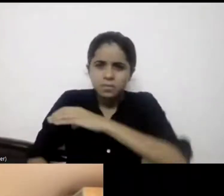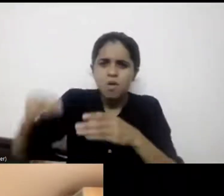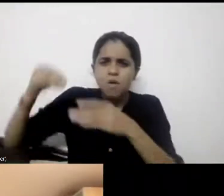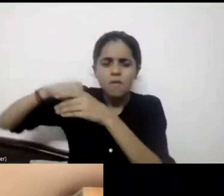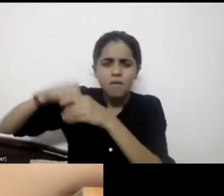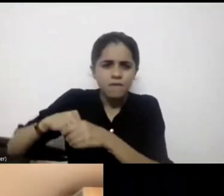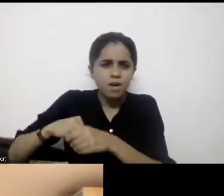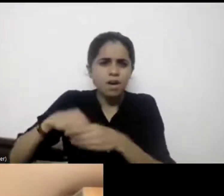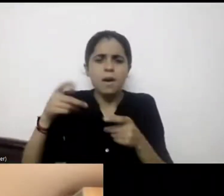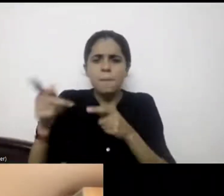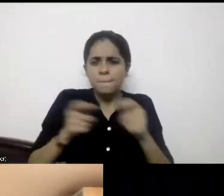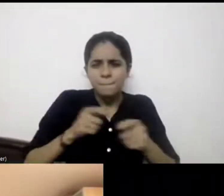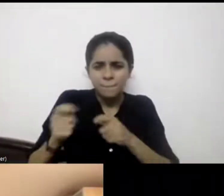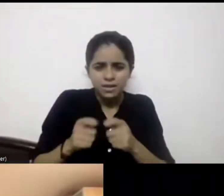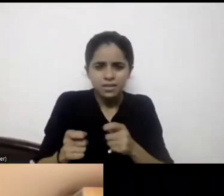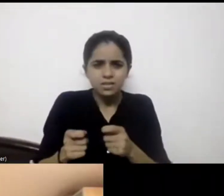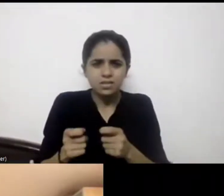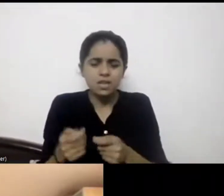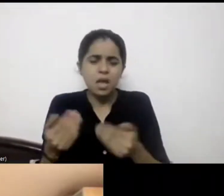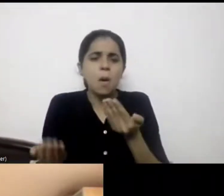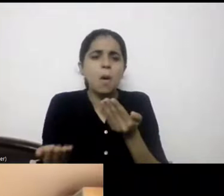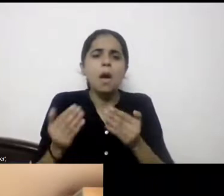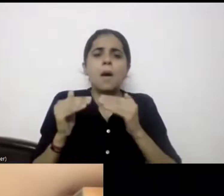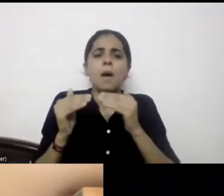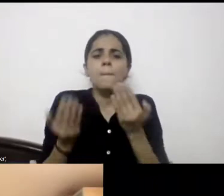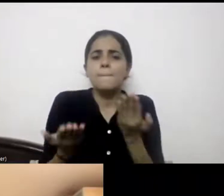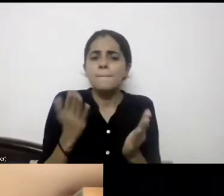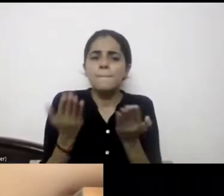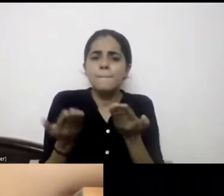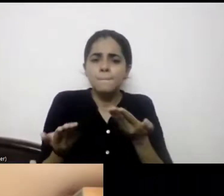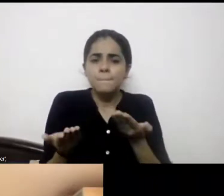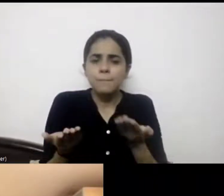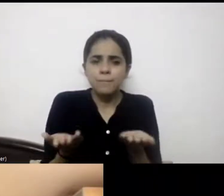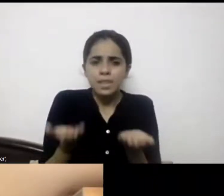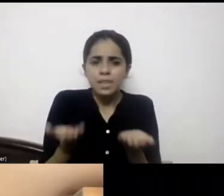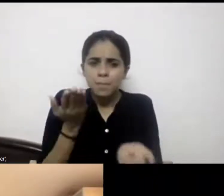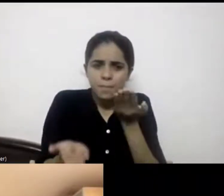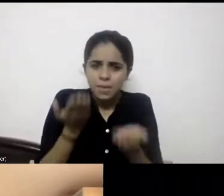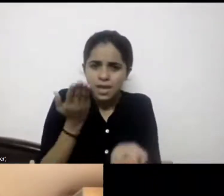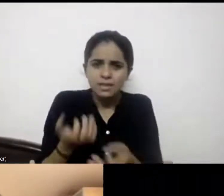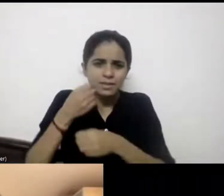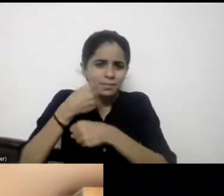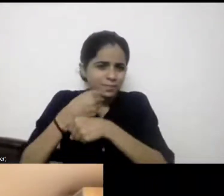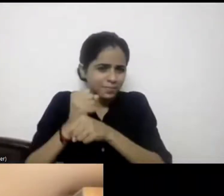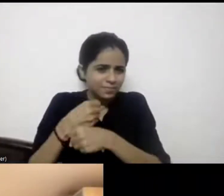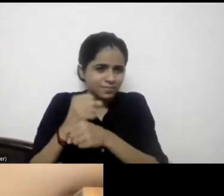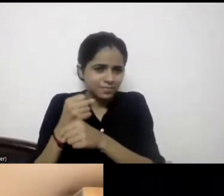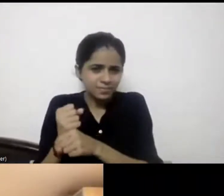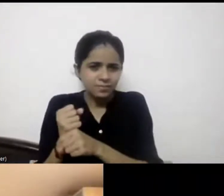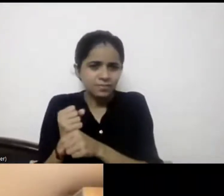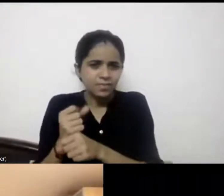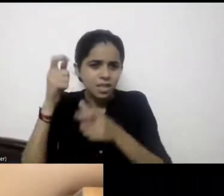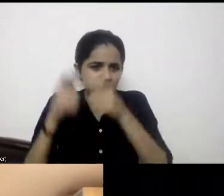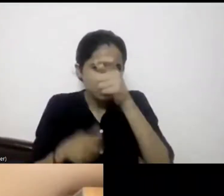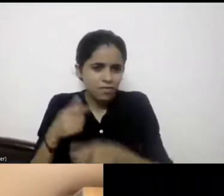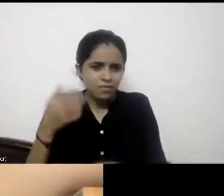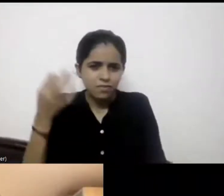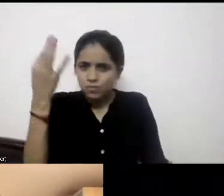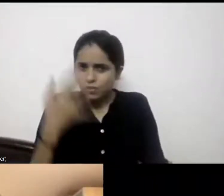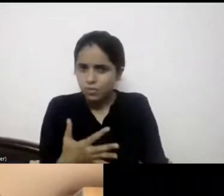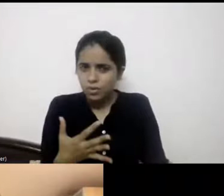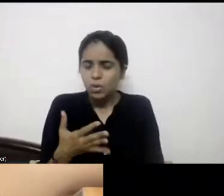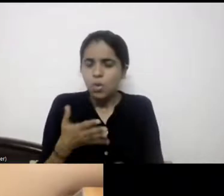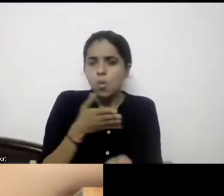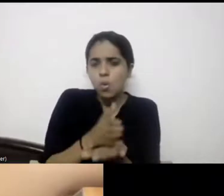I feel that fine balance is required between making it a product and then conveying in some